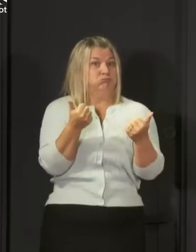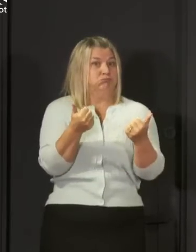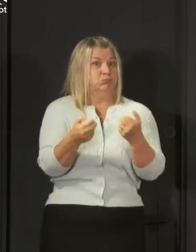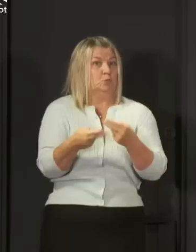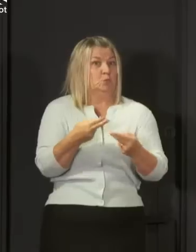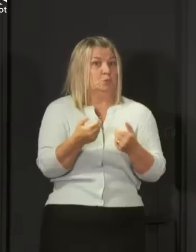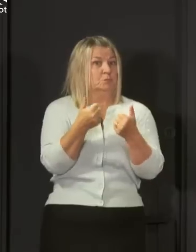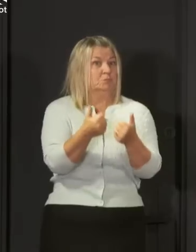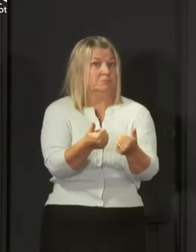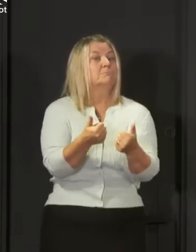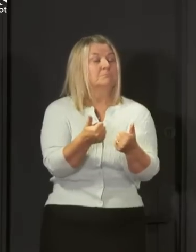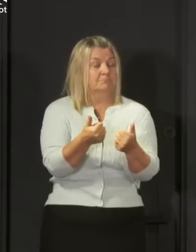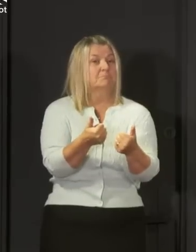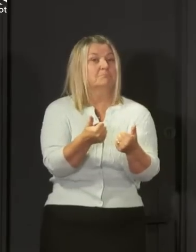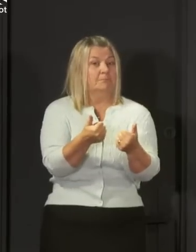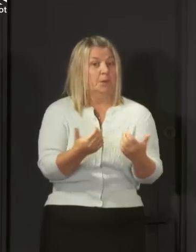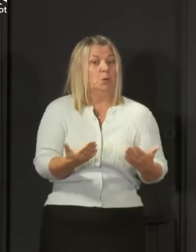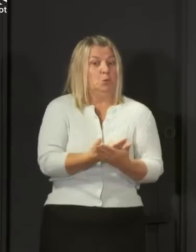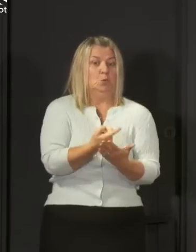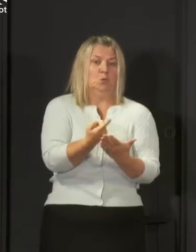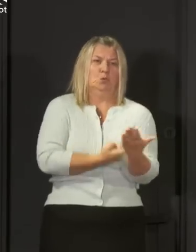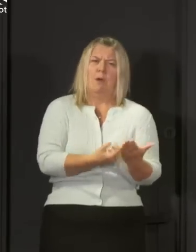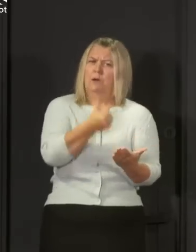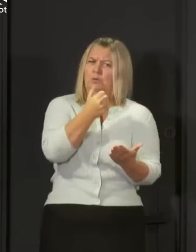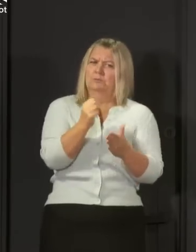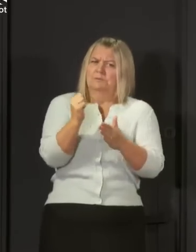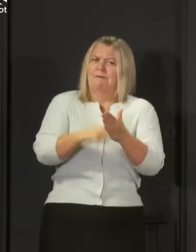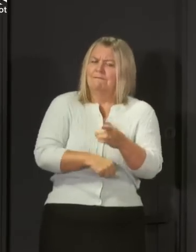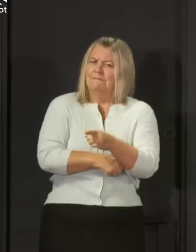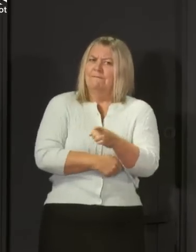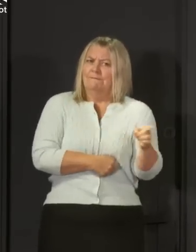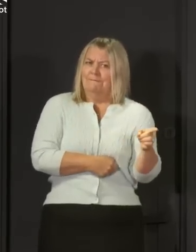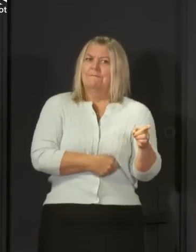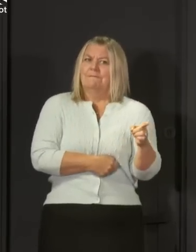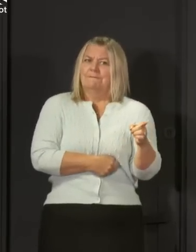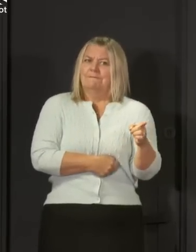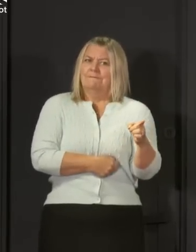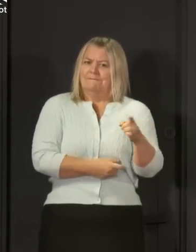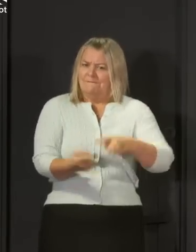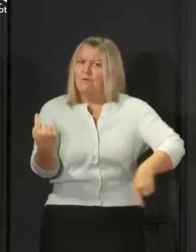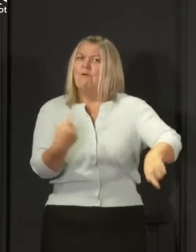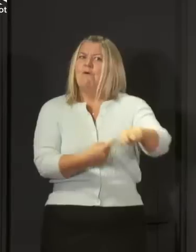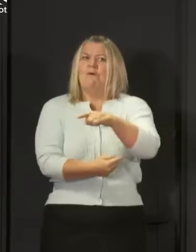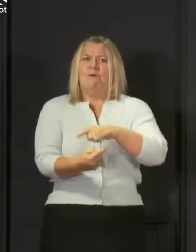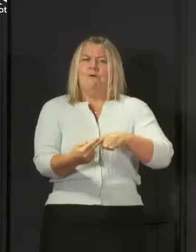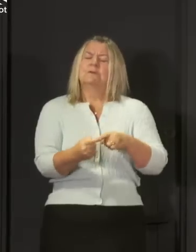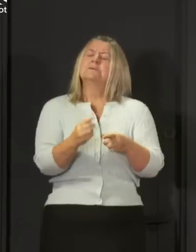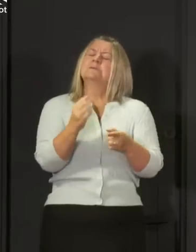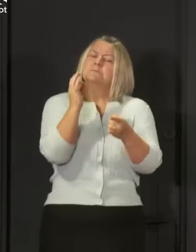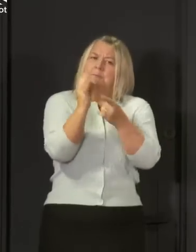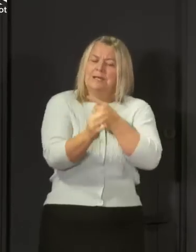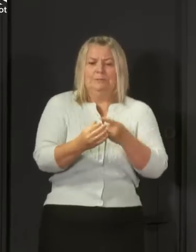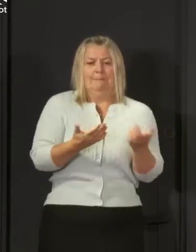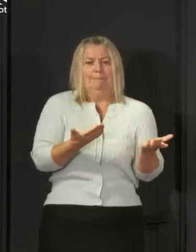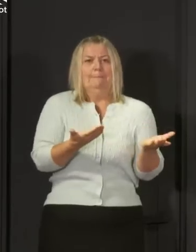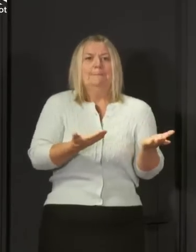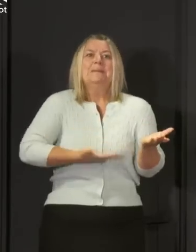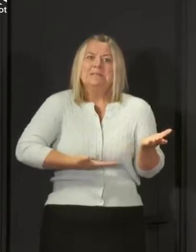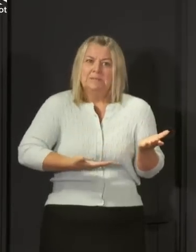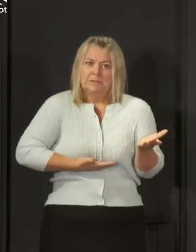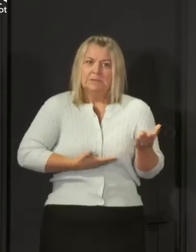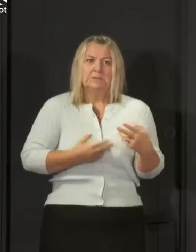encouraging. These new restrictions are really tough for everybody, and they are tough for businesses, particularly in the hospitality sector.